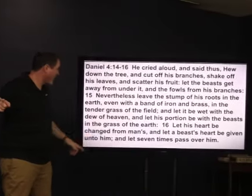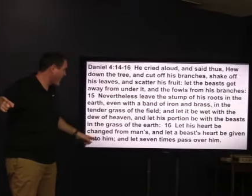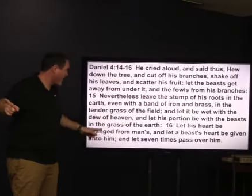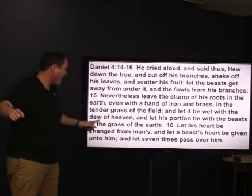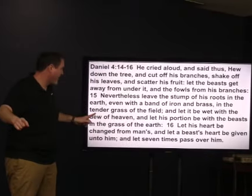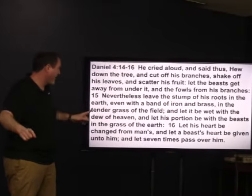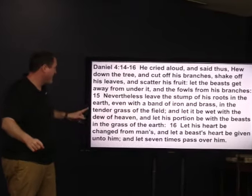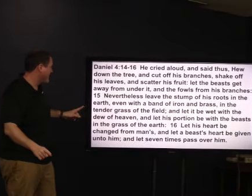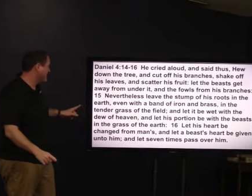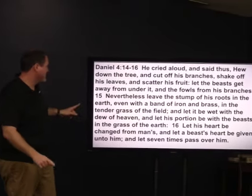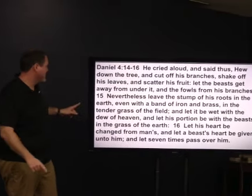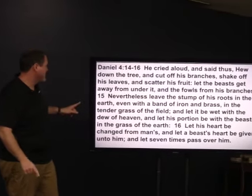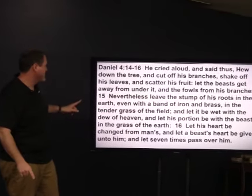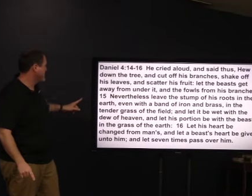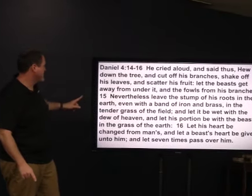Not the capital H heaven.